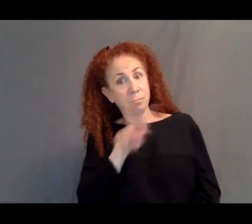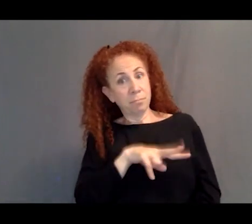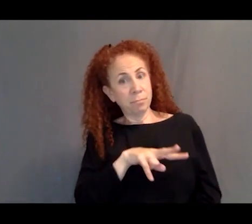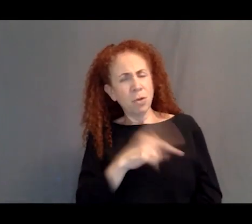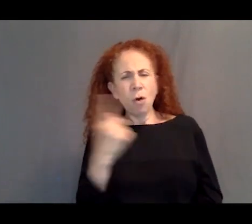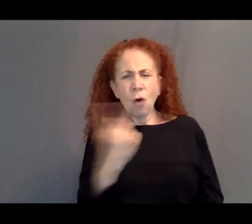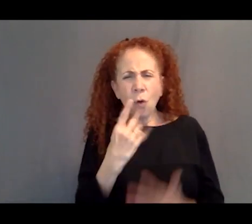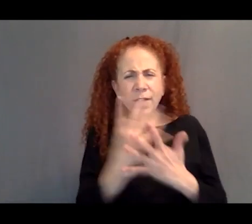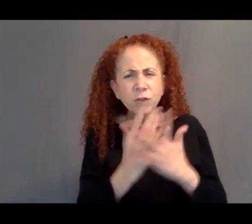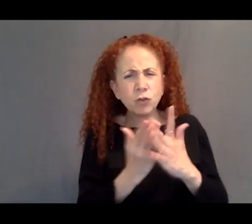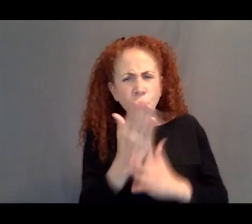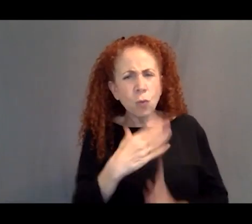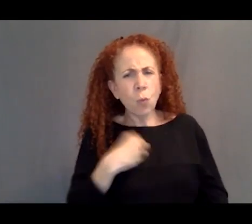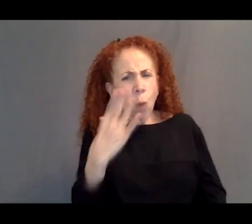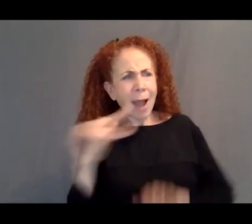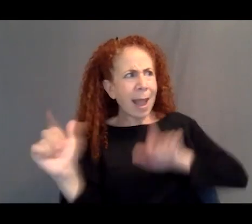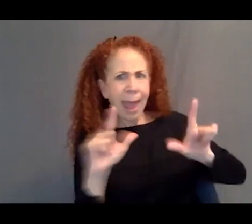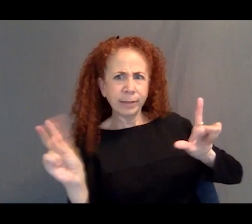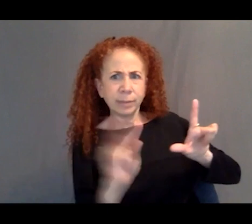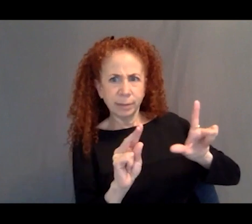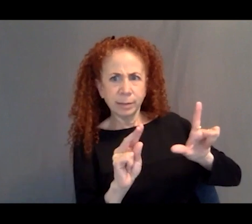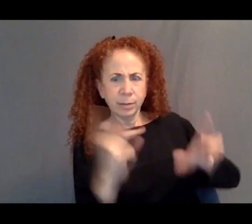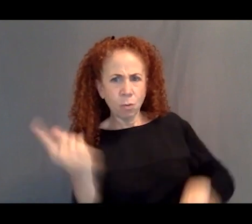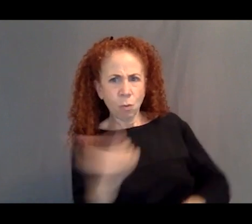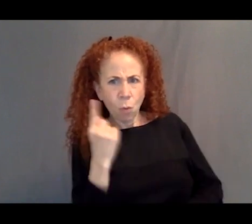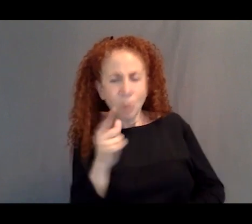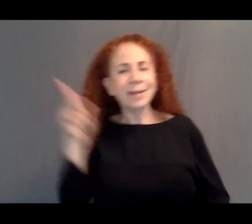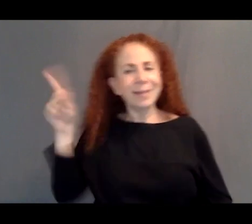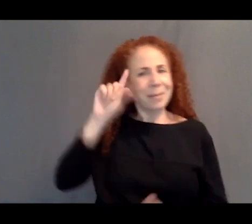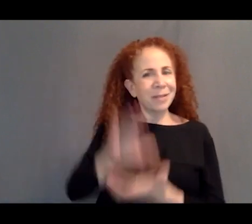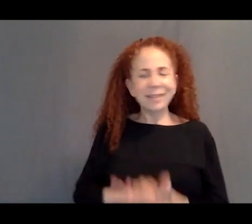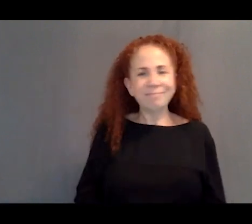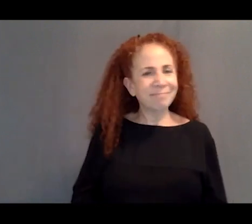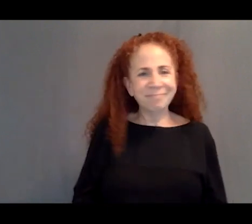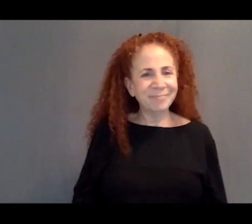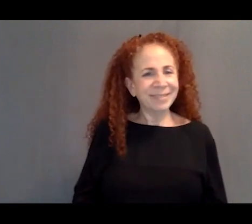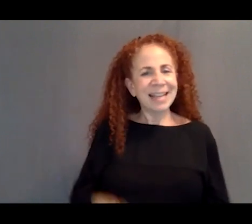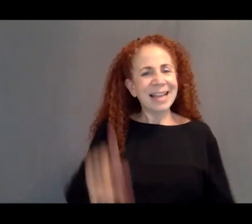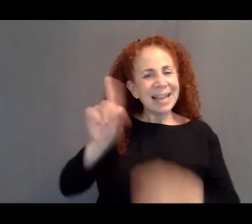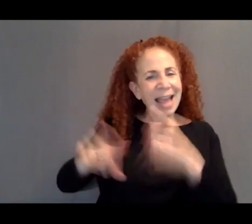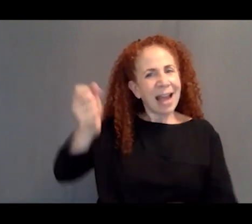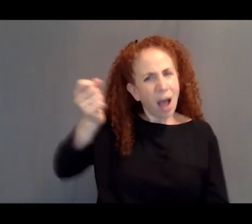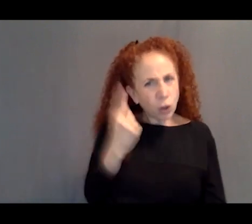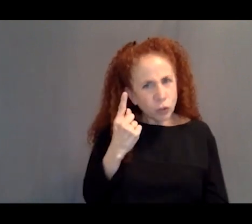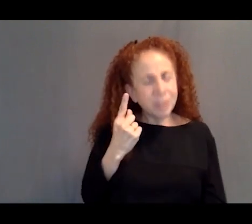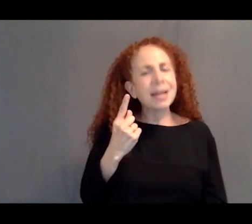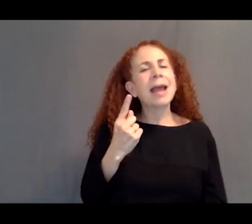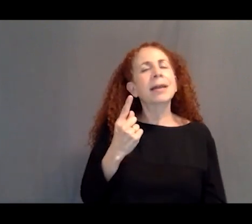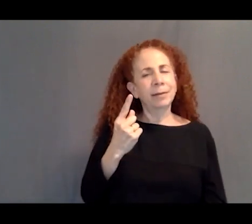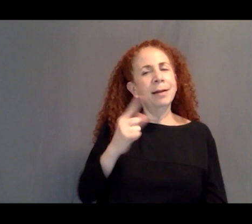being filtered through a white lens. Du Bois believed that it was not possible to understand the identity